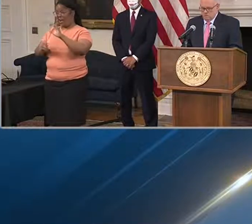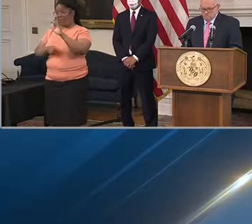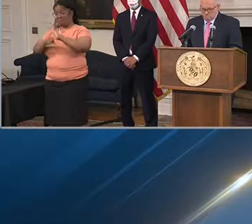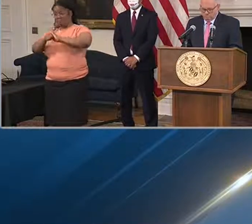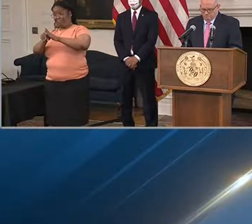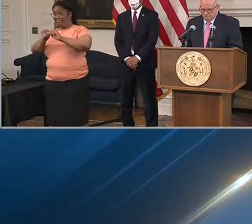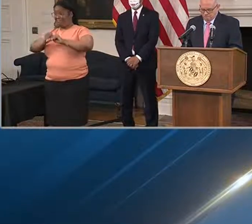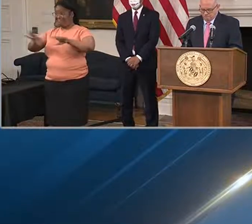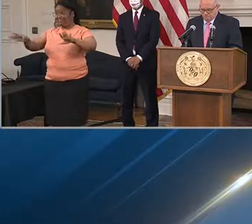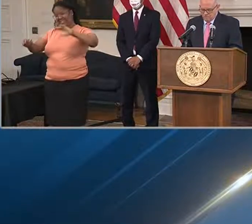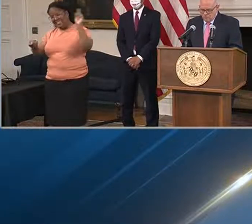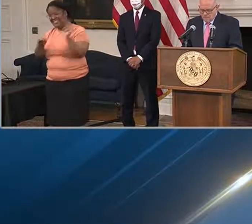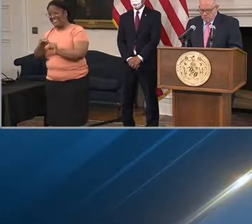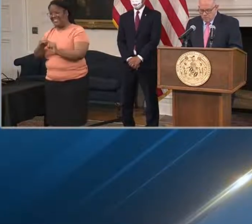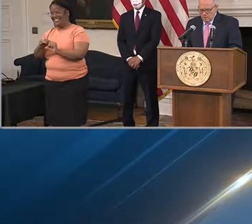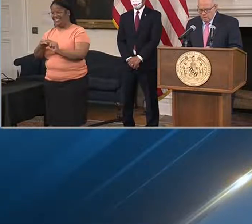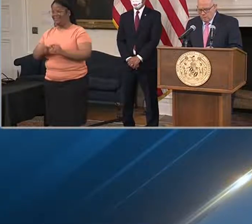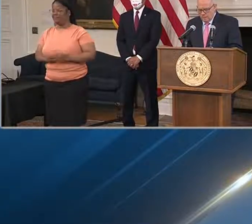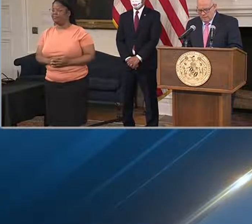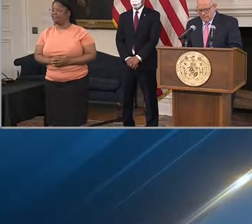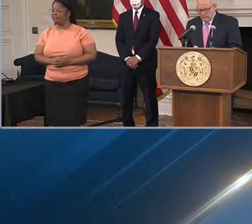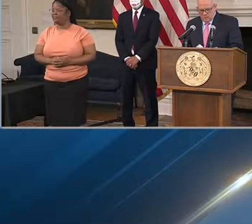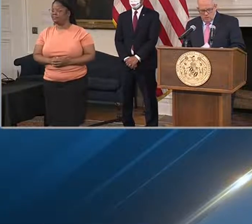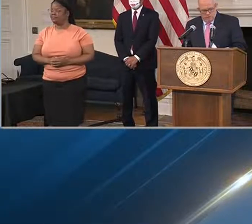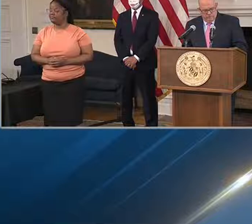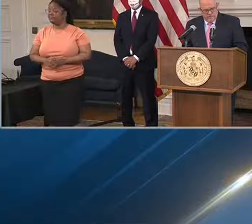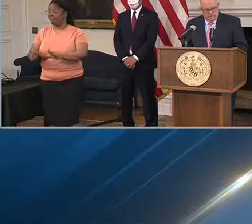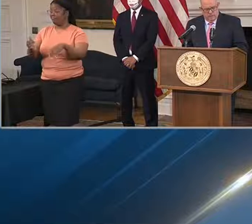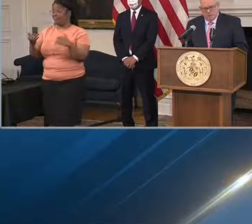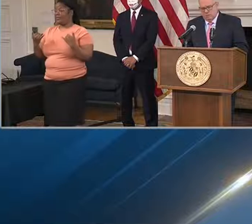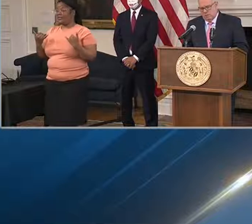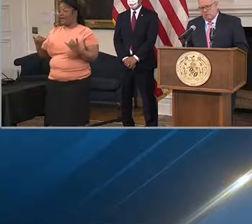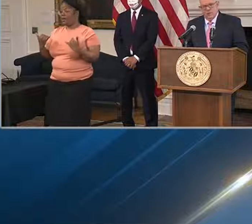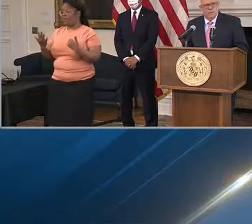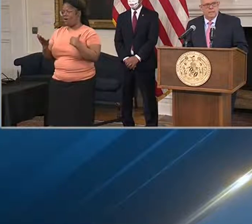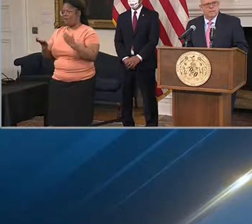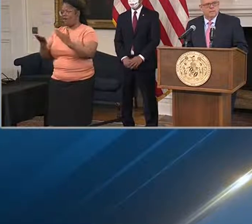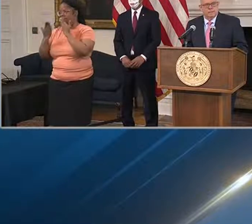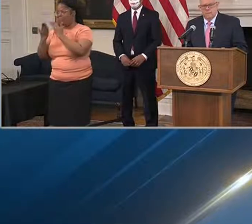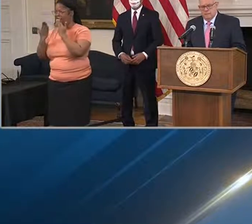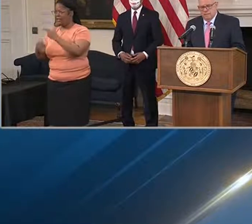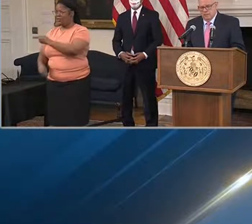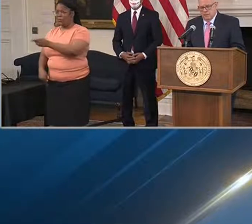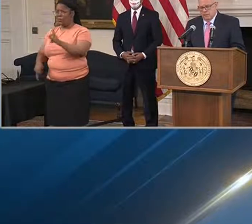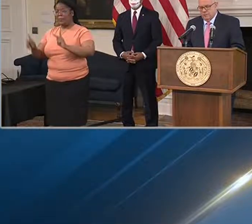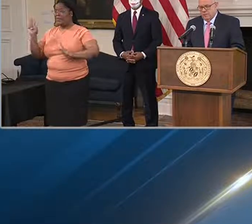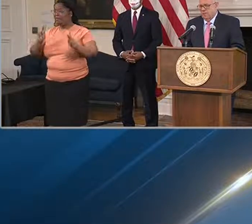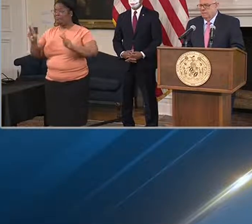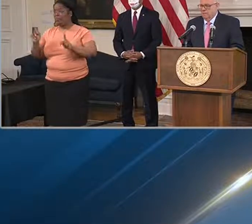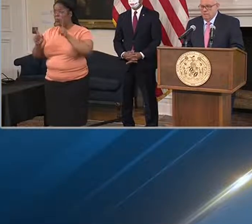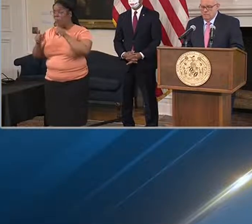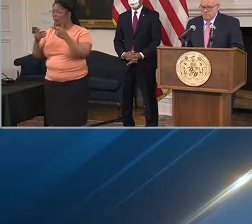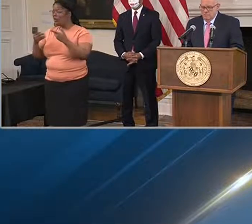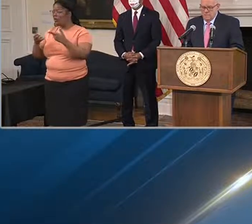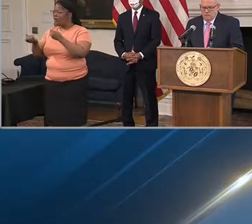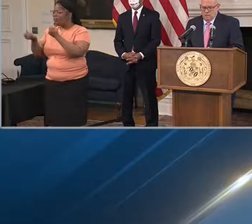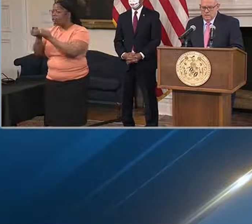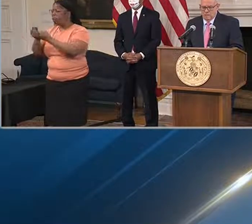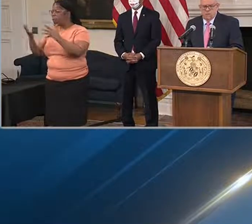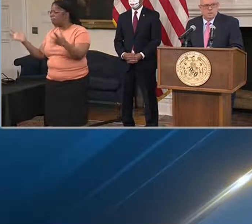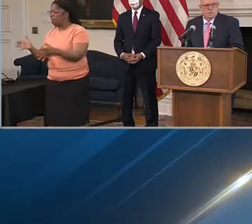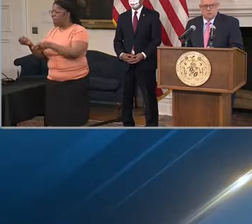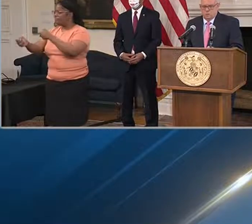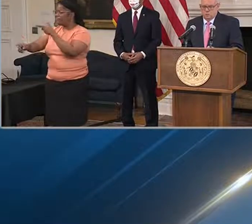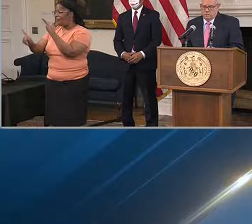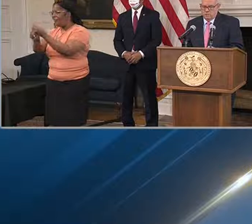deadly virus. I want to close by thanking all of the vaccinators on the front lines, the nurses, the